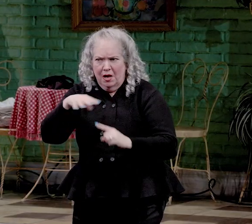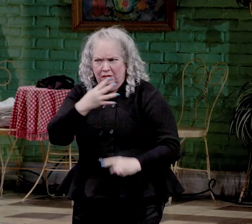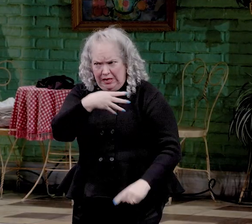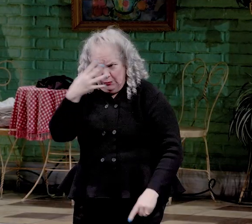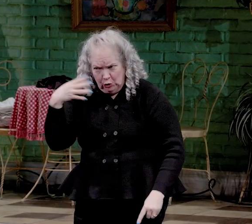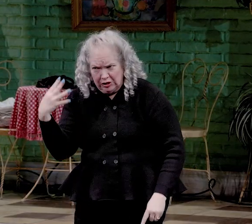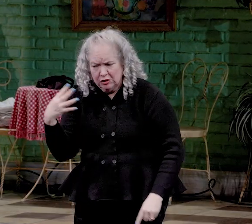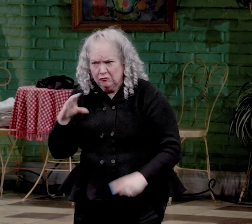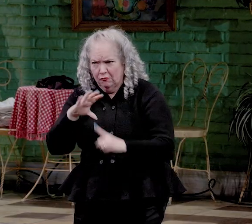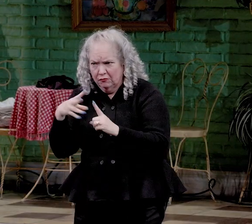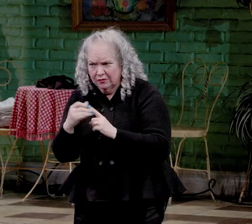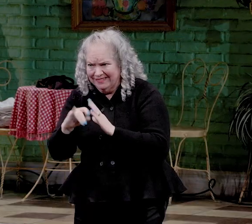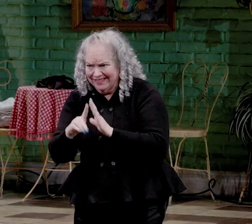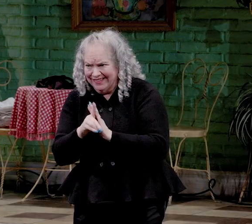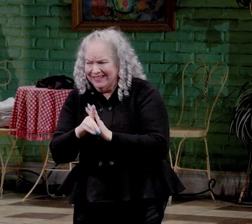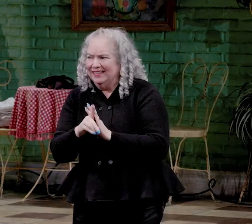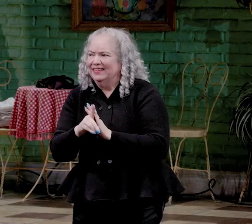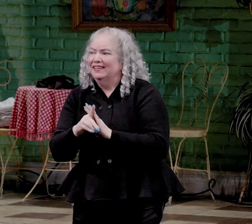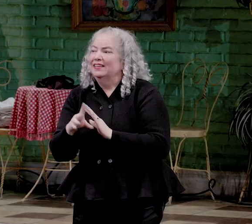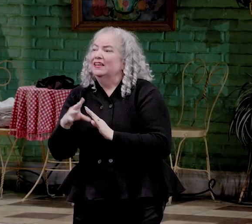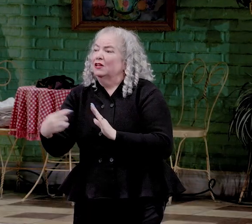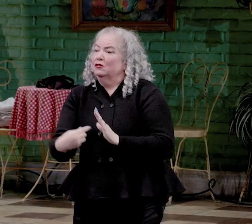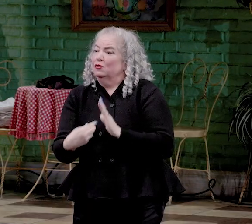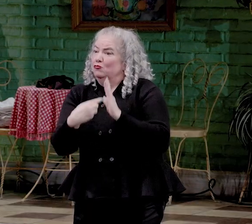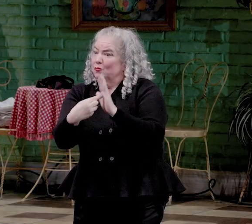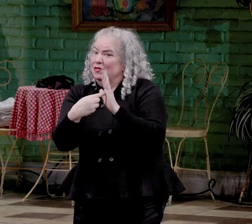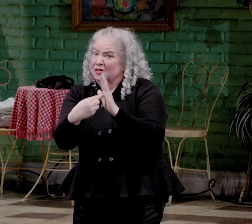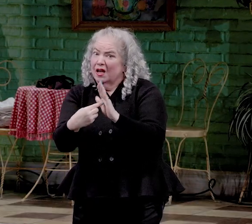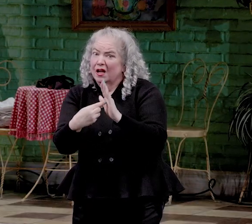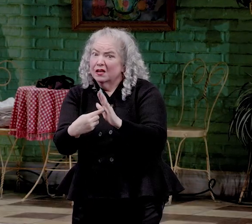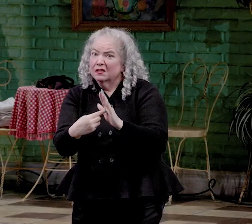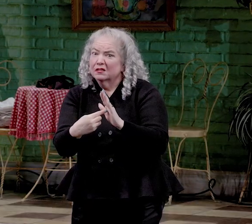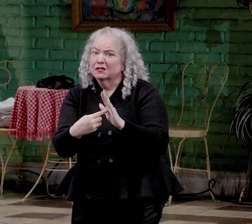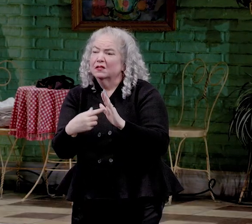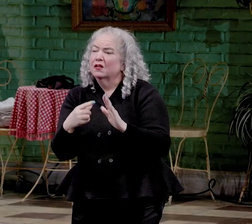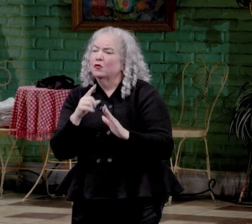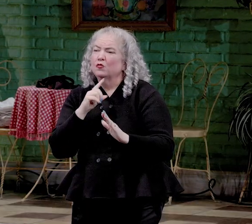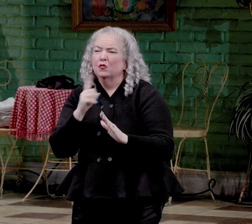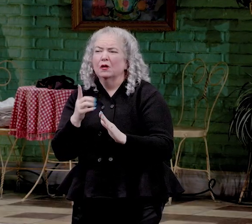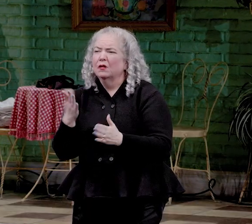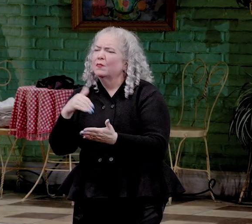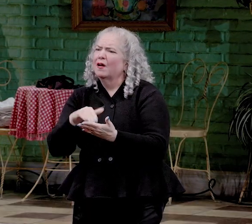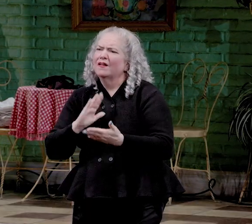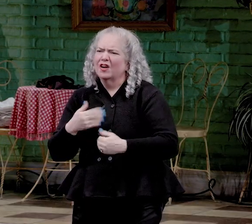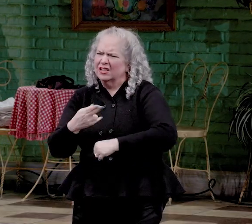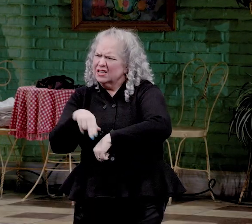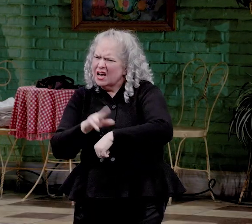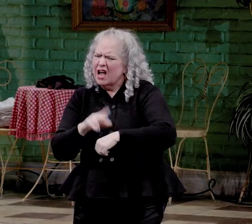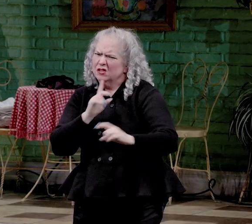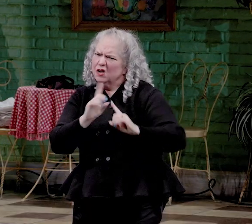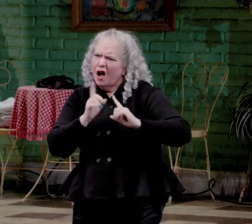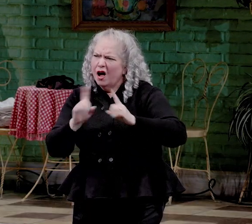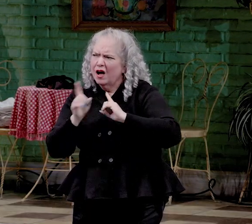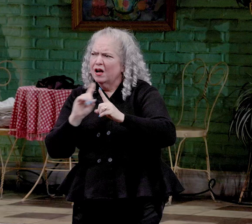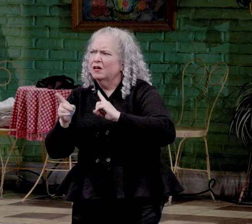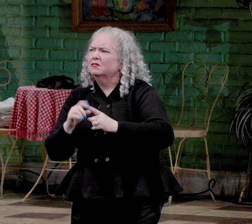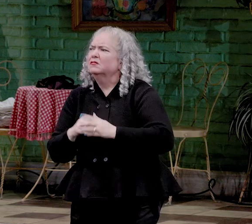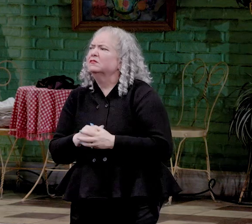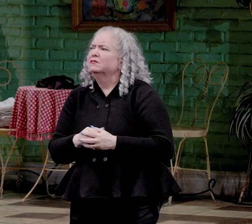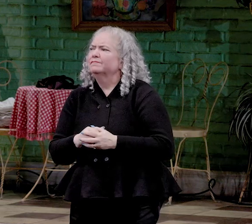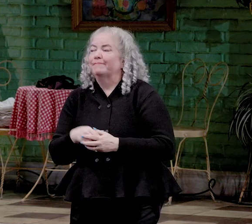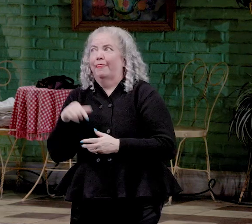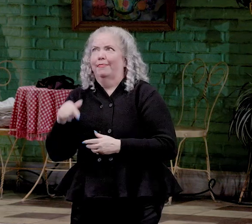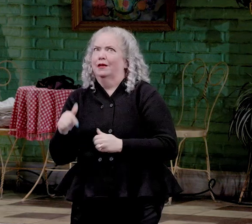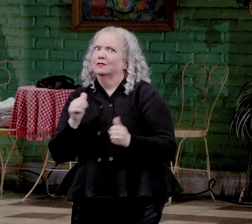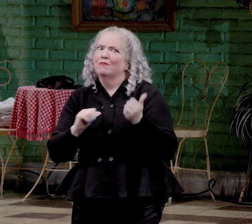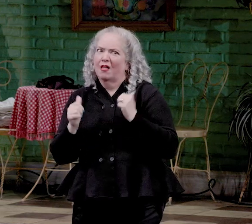immigration, cultural identity, and representation are central to our national dialogue,